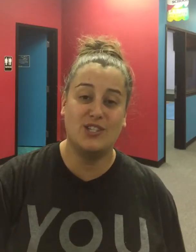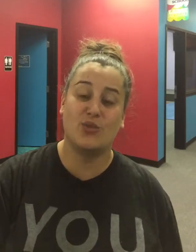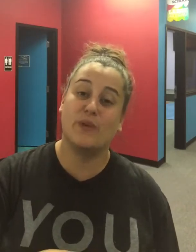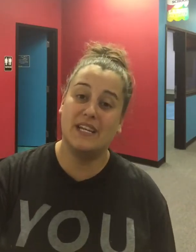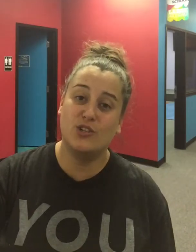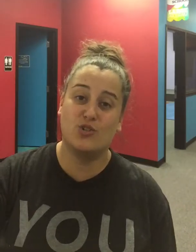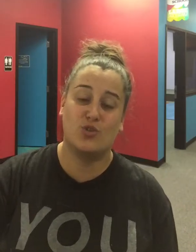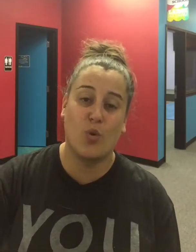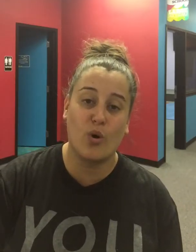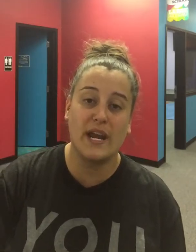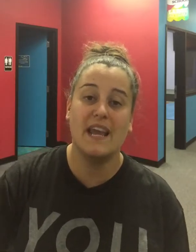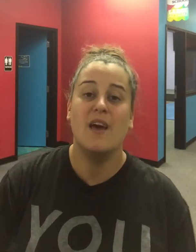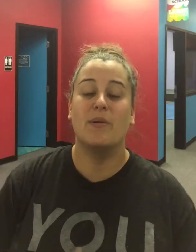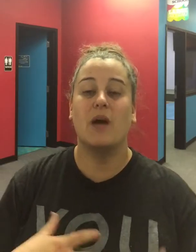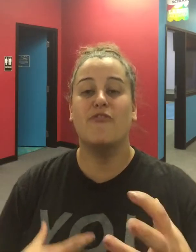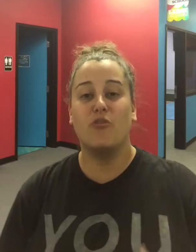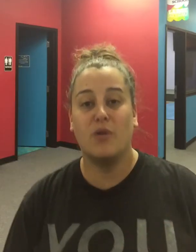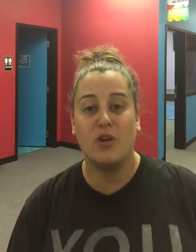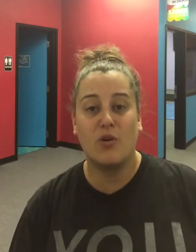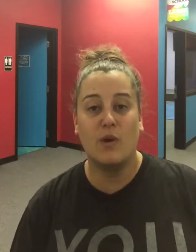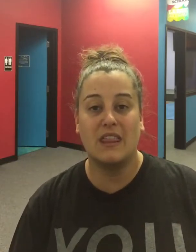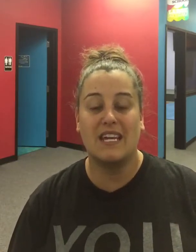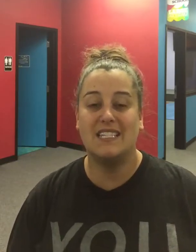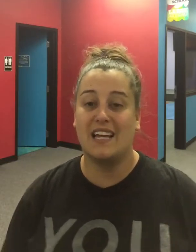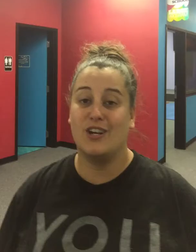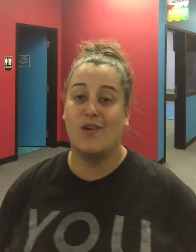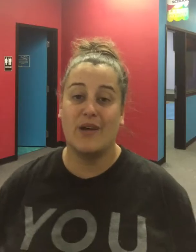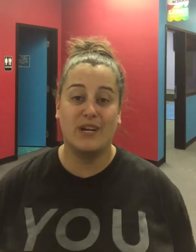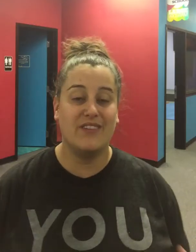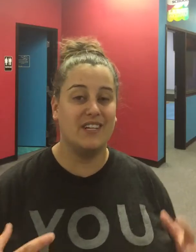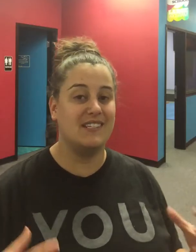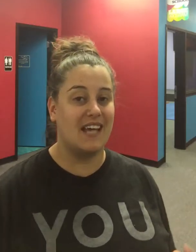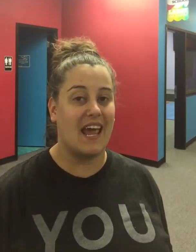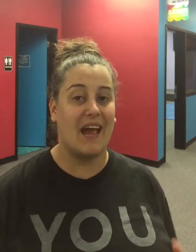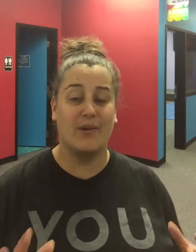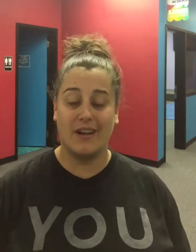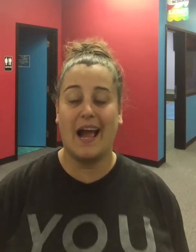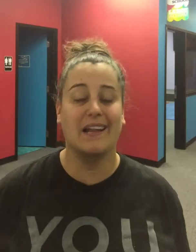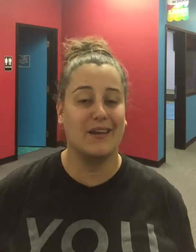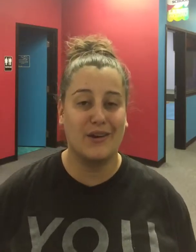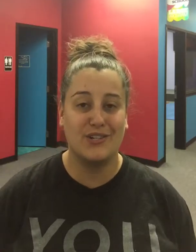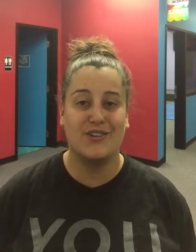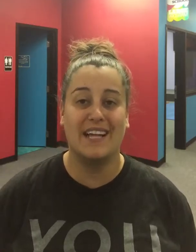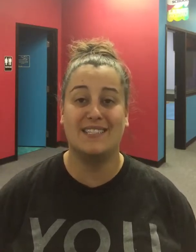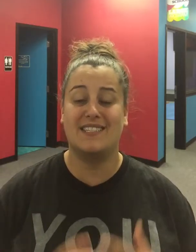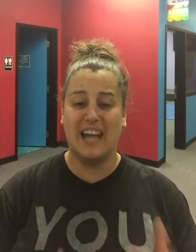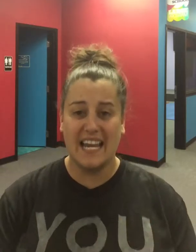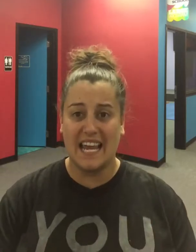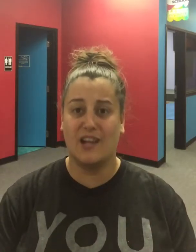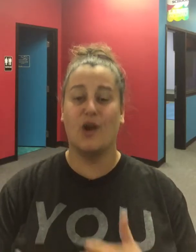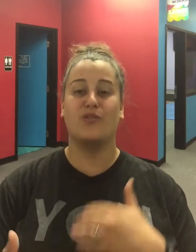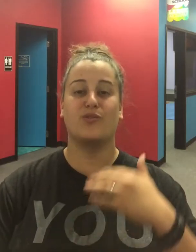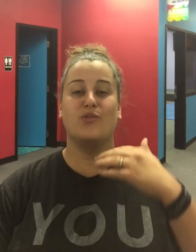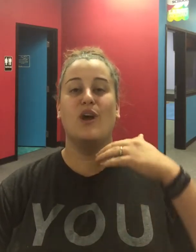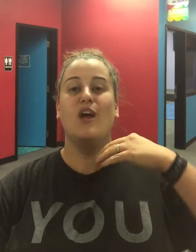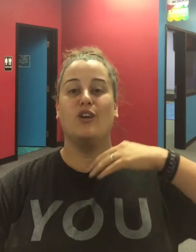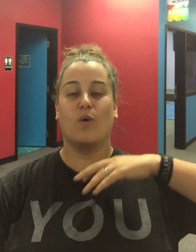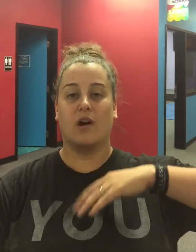to read the story, become familiar with it. You know, I would even say, I would highly encourage you guys to study it. Go through